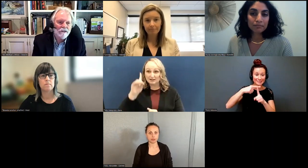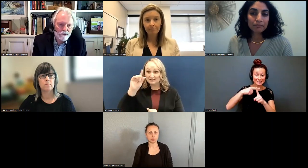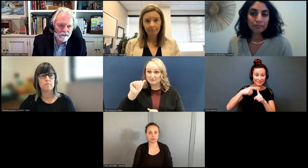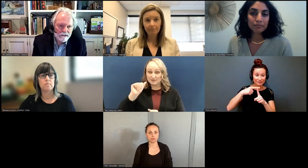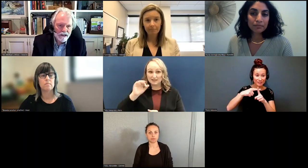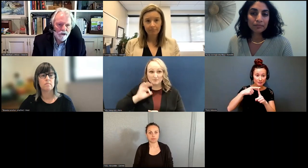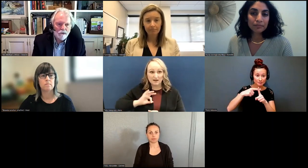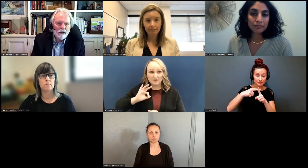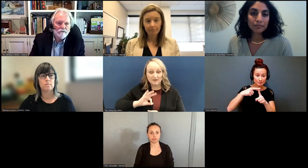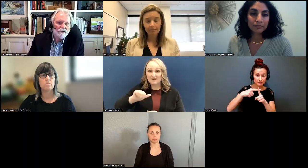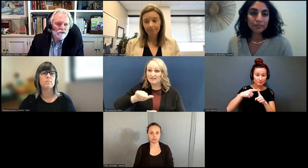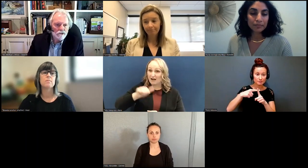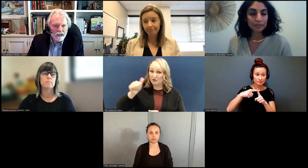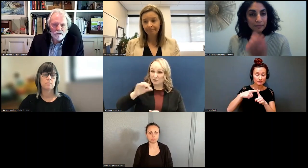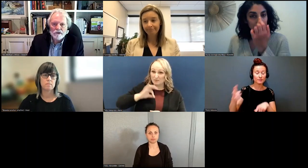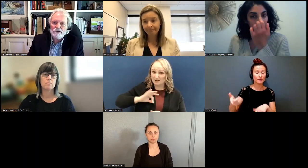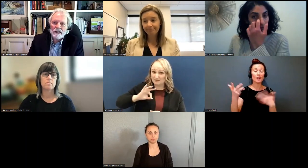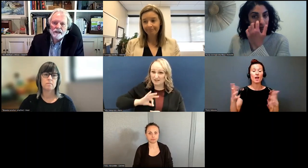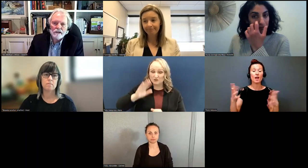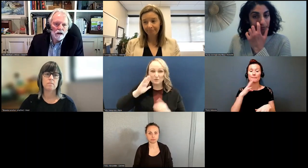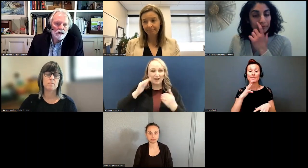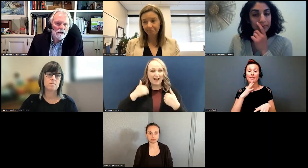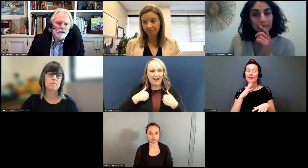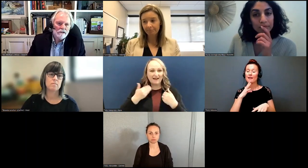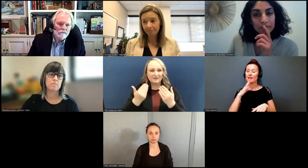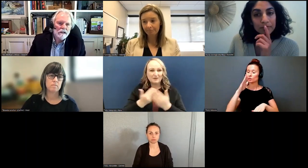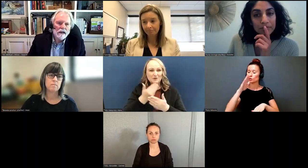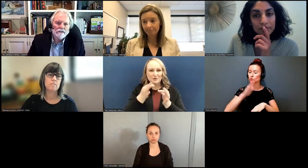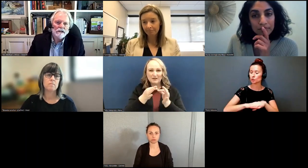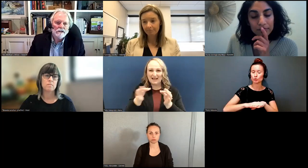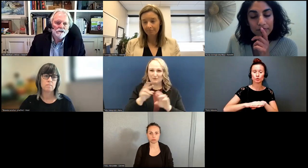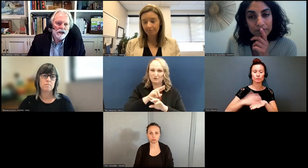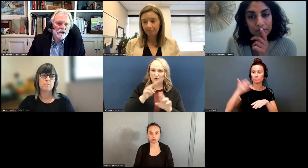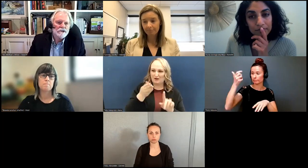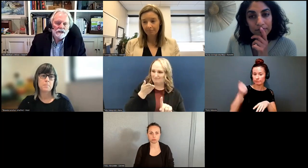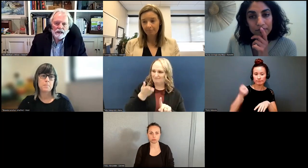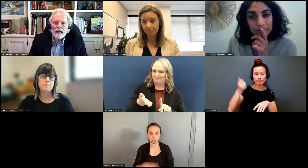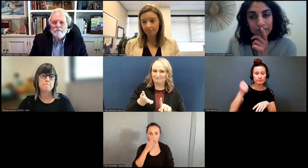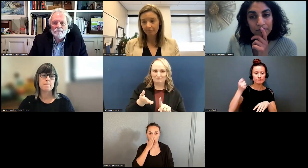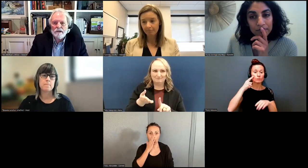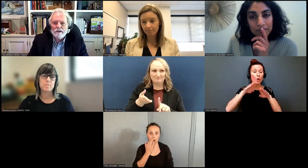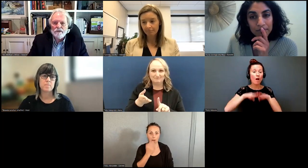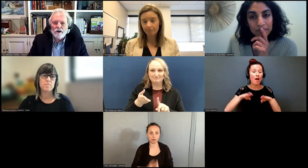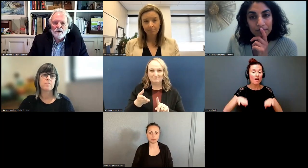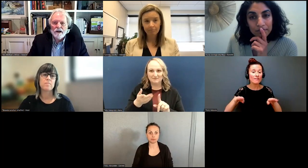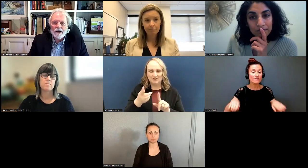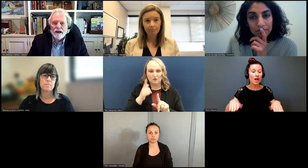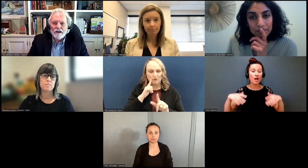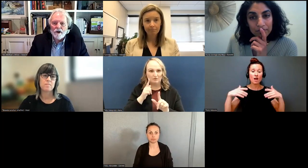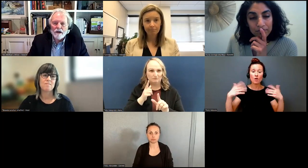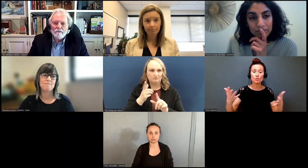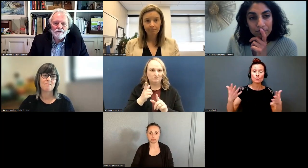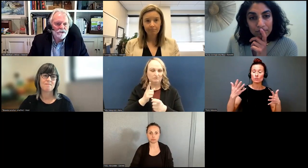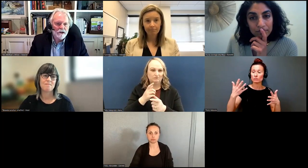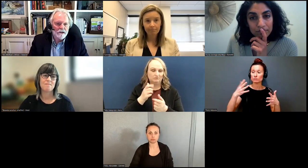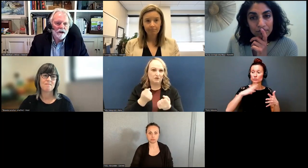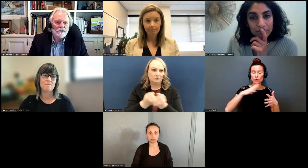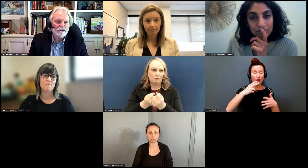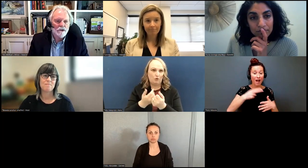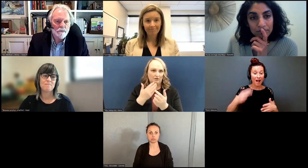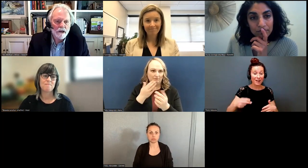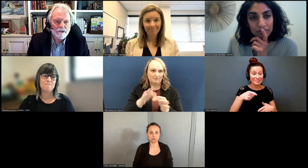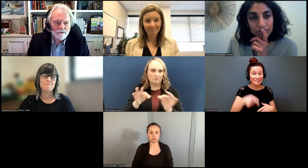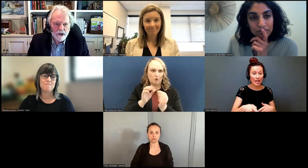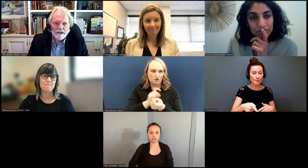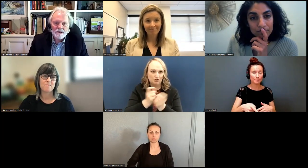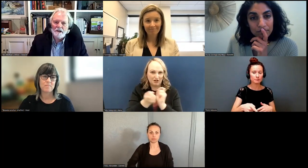and others, we'll have this new language in law that really, I think, changes the game. So although I'm frustrated by the